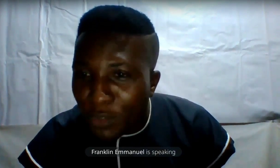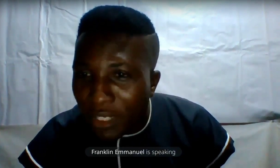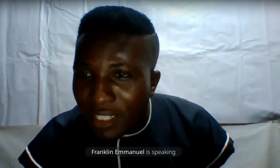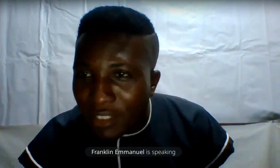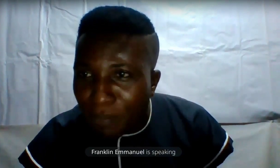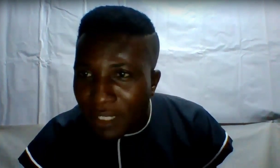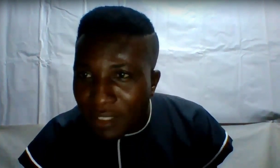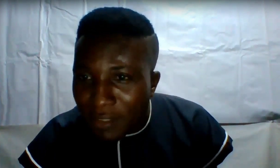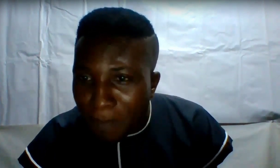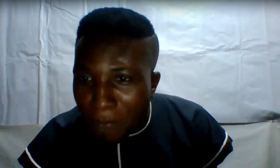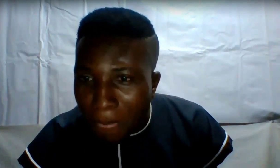Solace is also raising up hand.